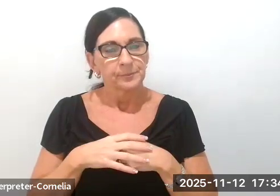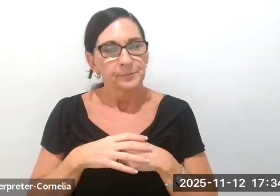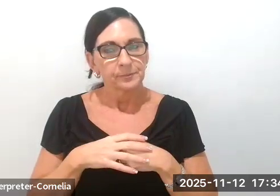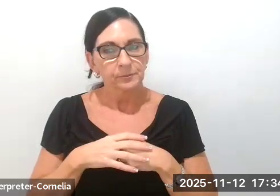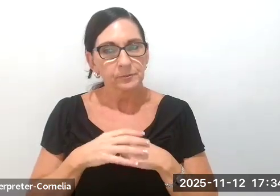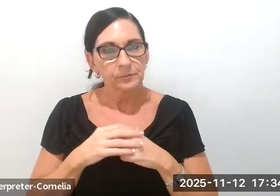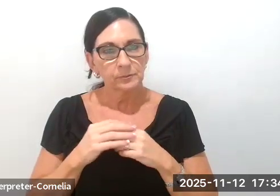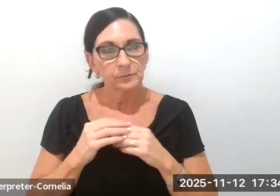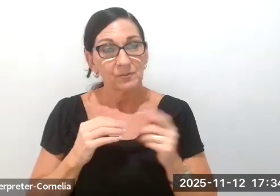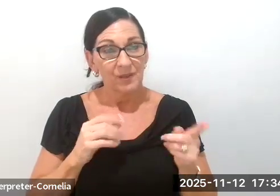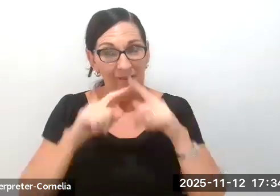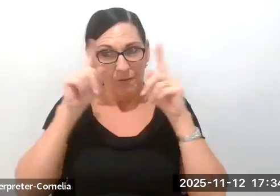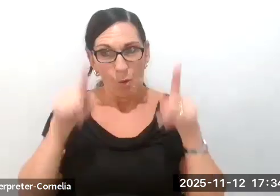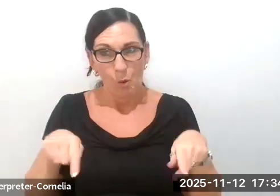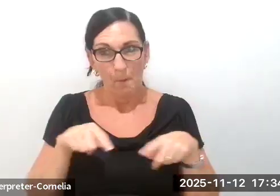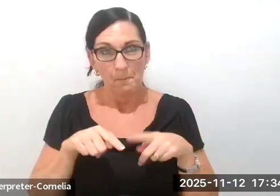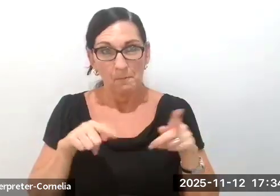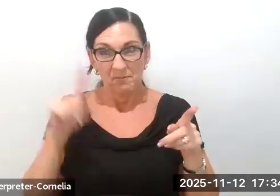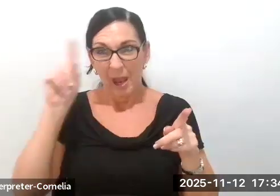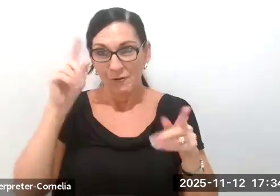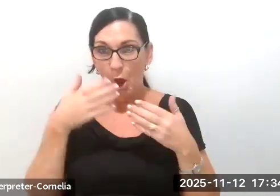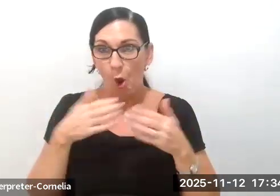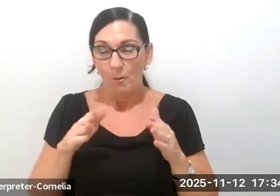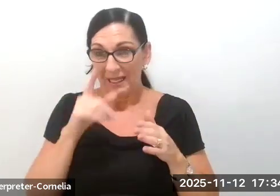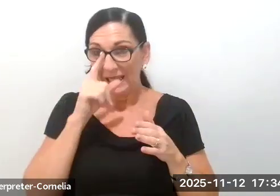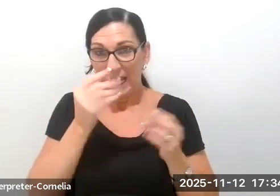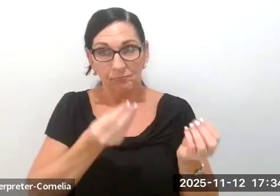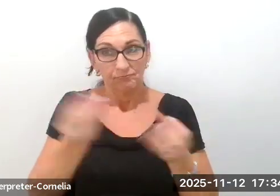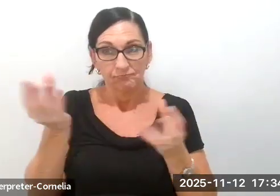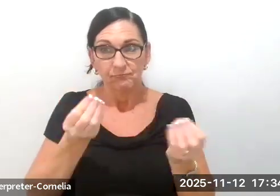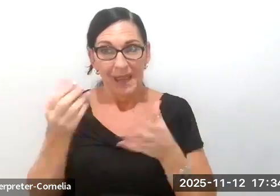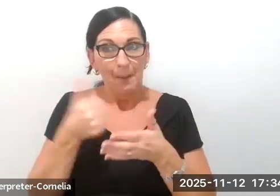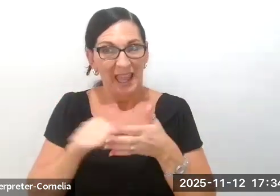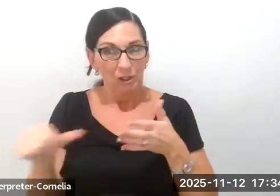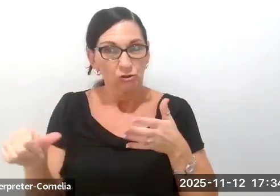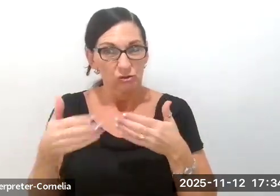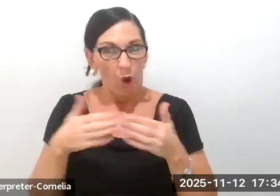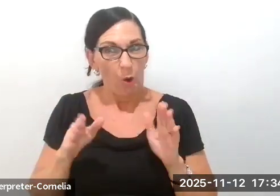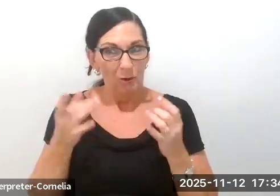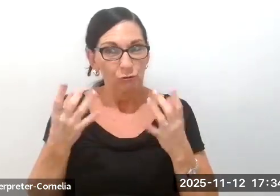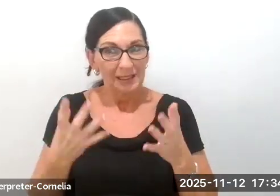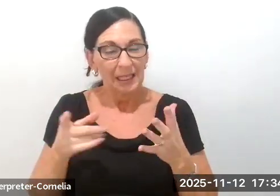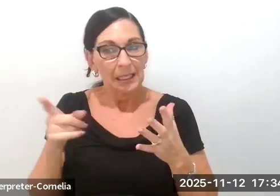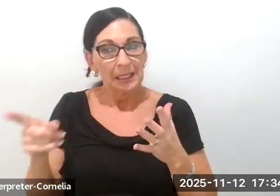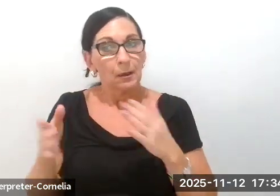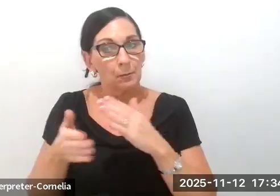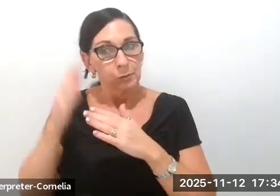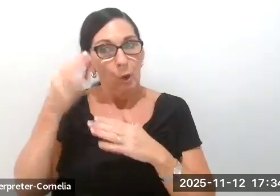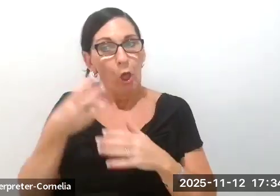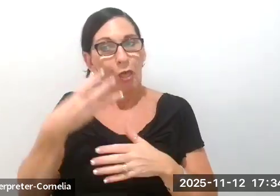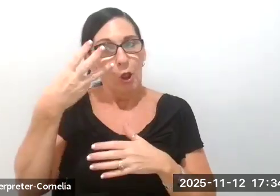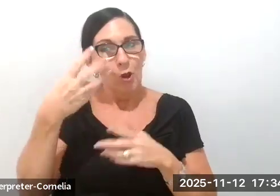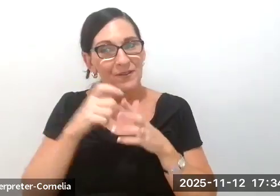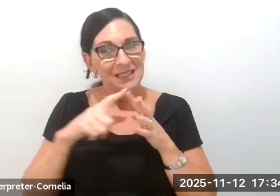As you know, the form is currently open and applications can be submitted, and it closes on the 3rd of December at